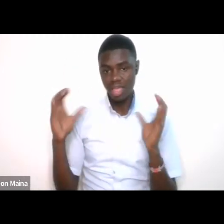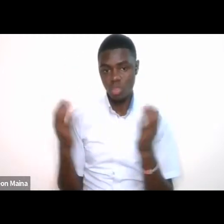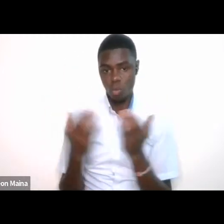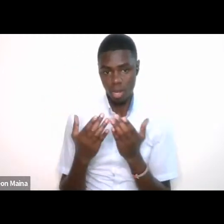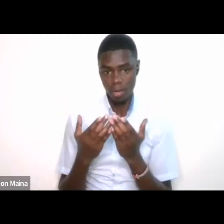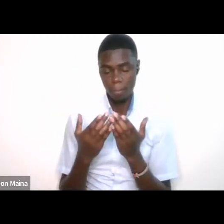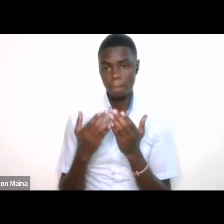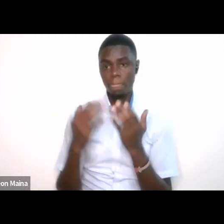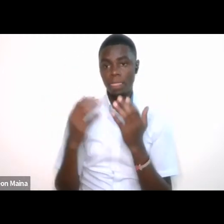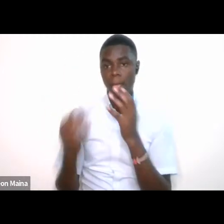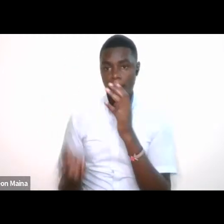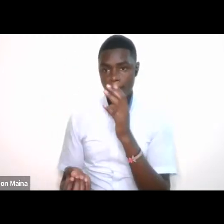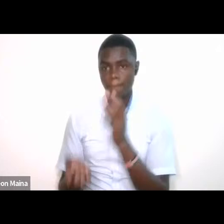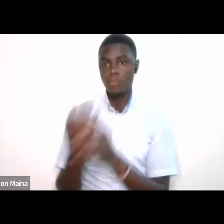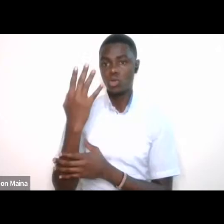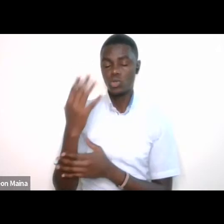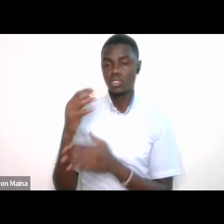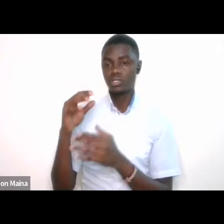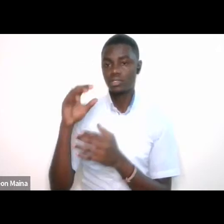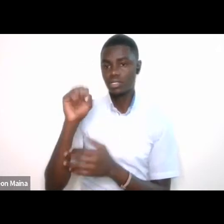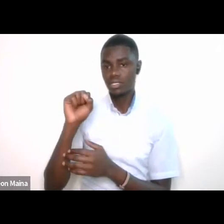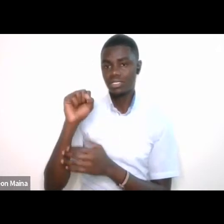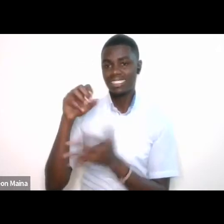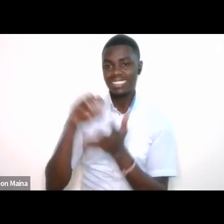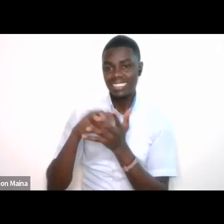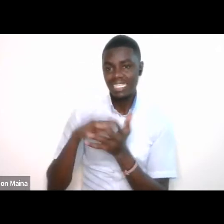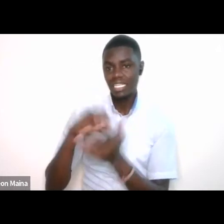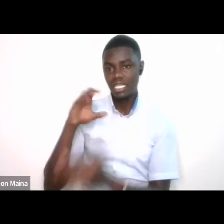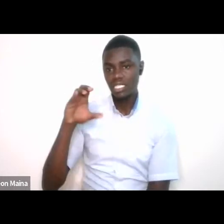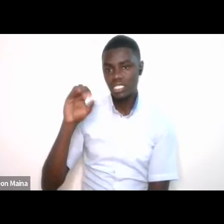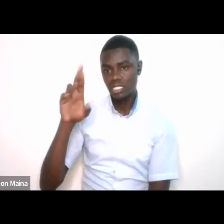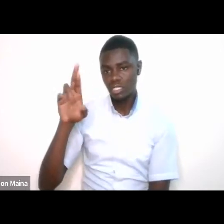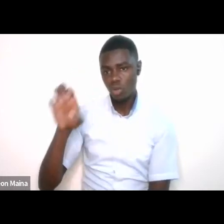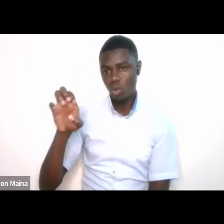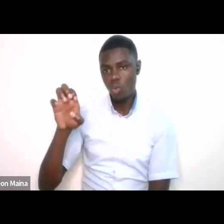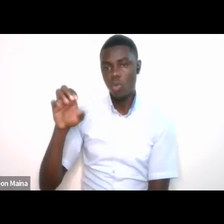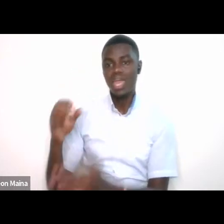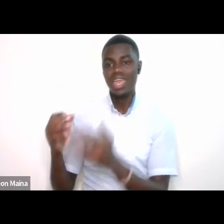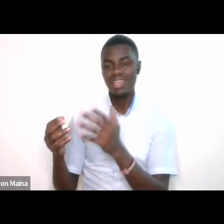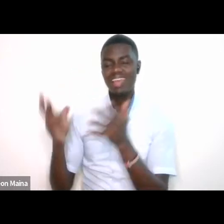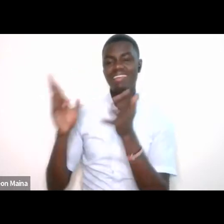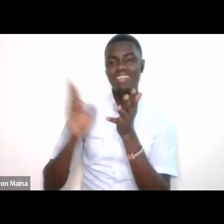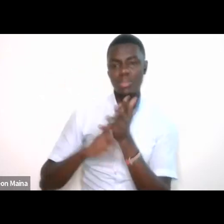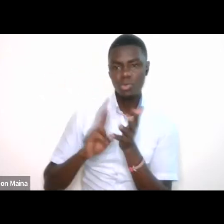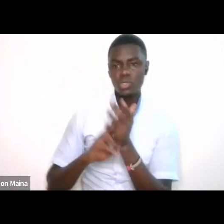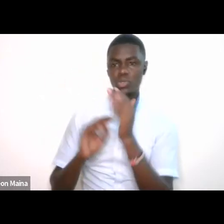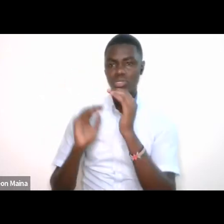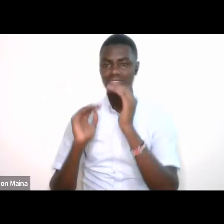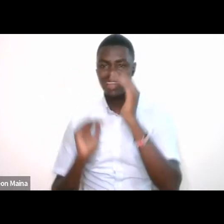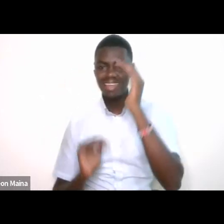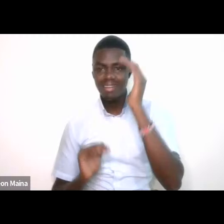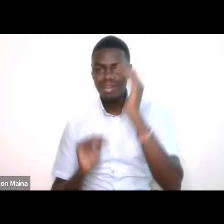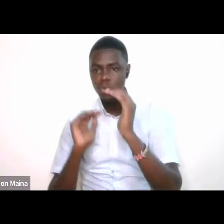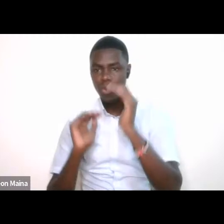reproduce the status quo and reproduce inequality on a daily basis.